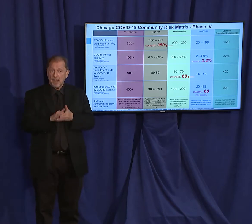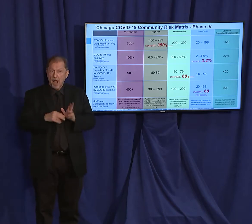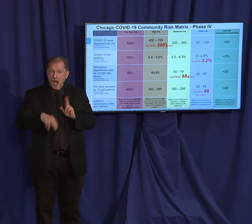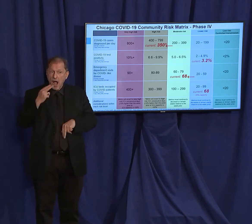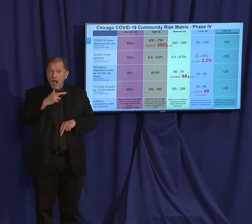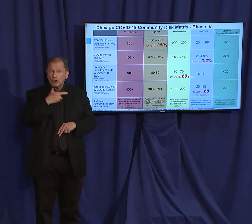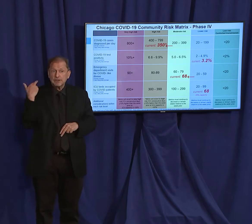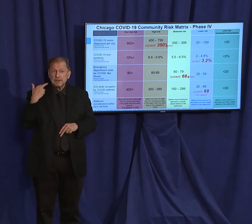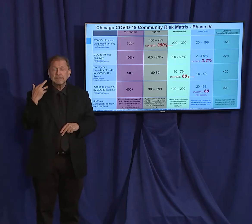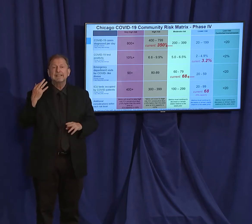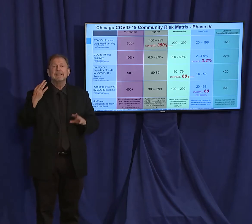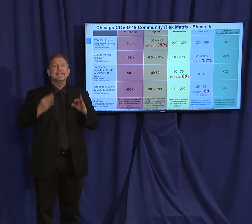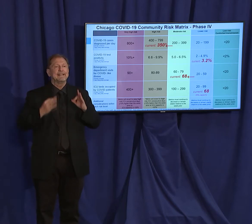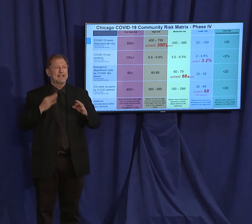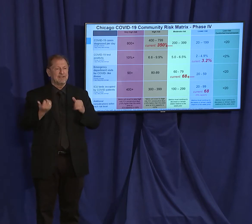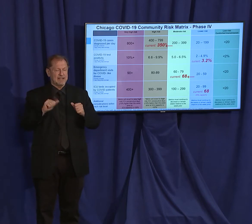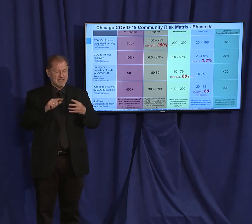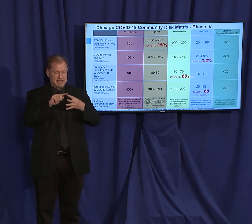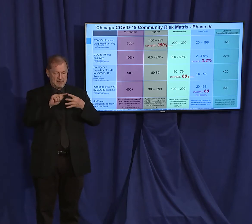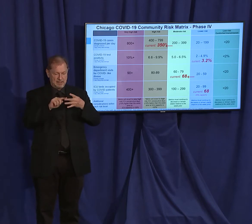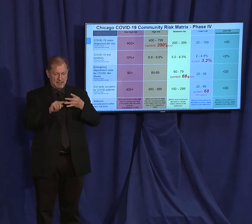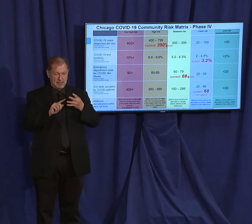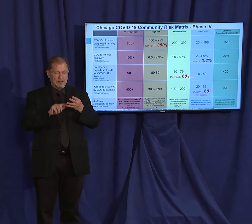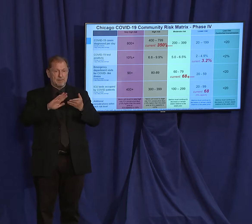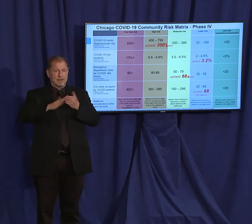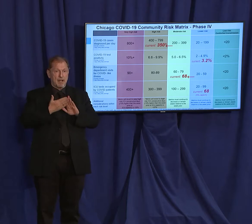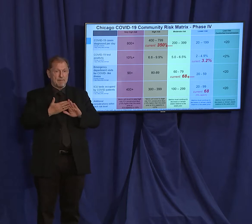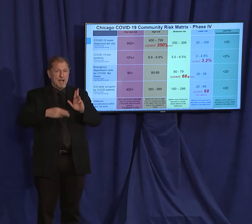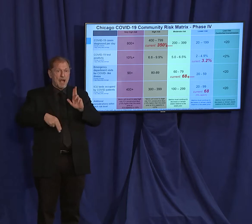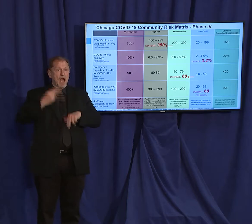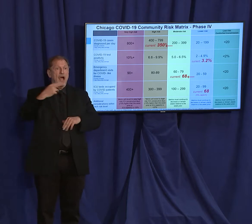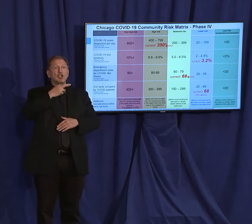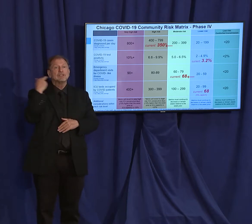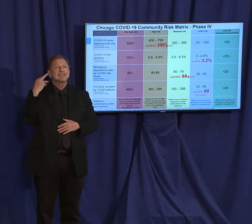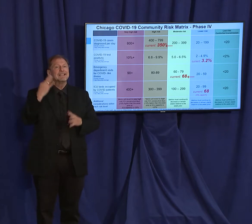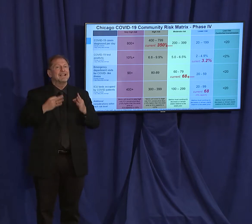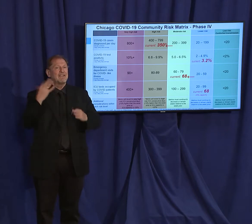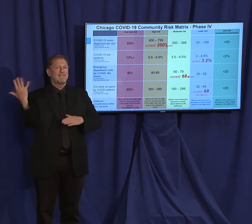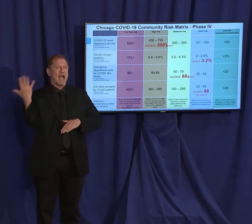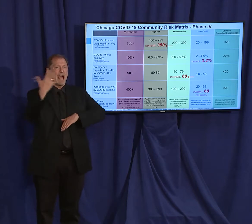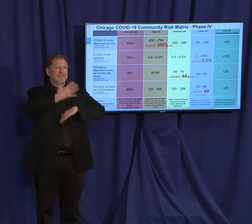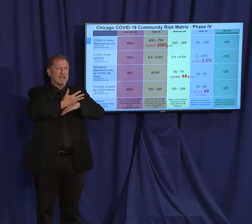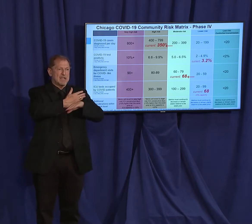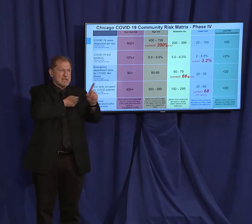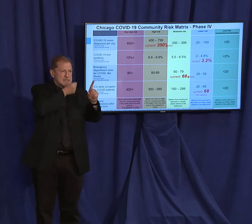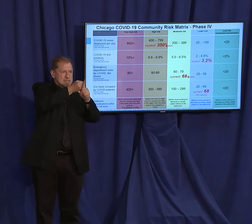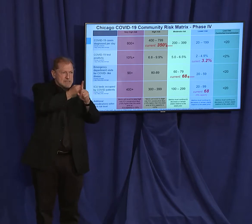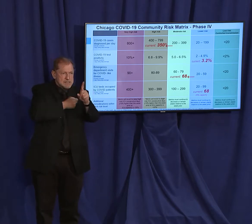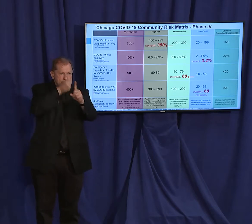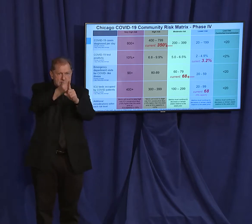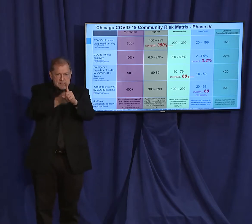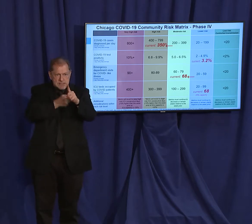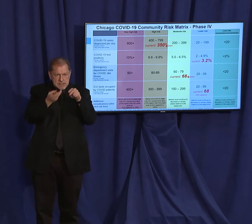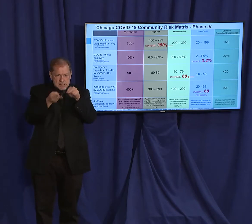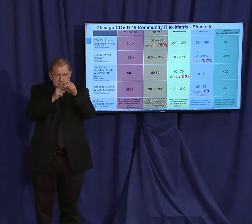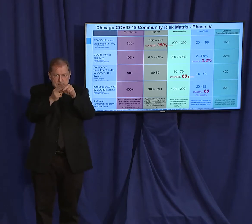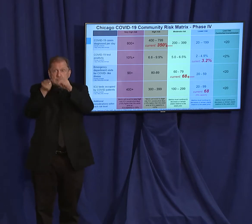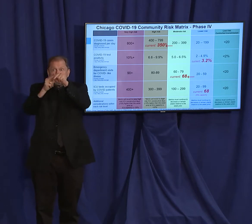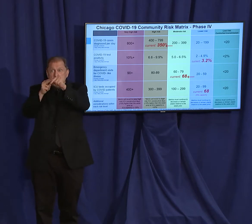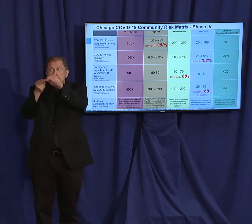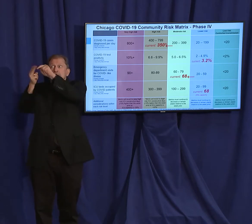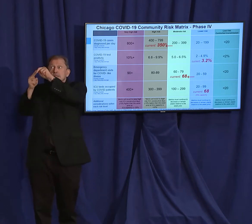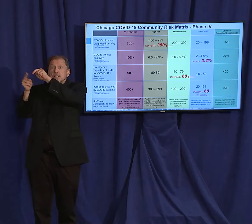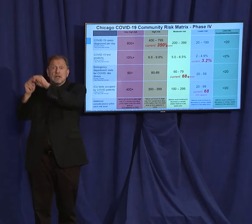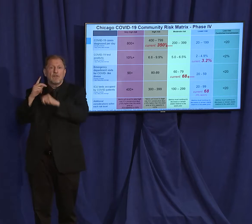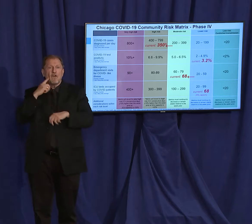that any metric reverts to high risk if we have more than 5 days in a row where we see an increase of more than 10% over